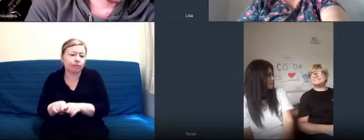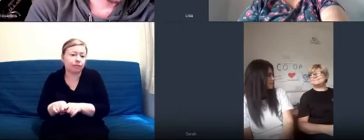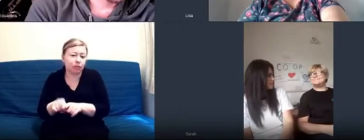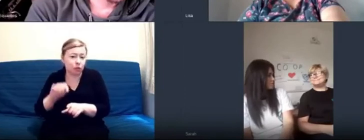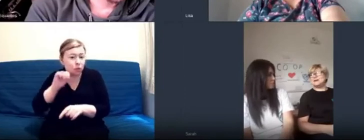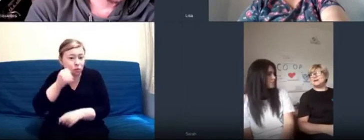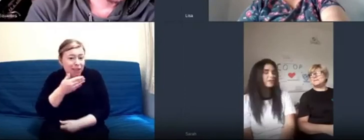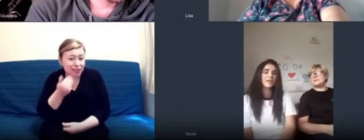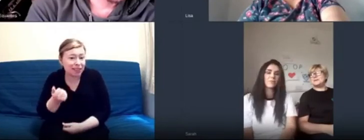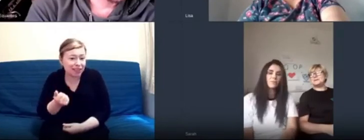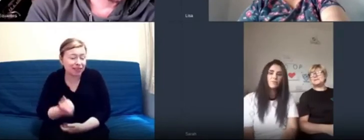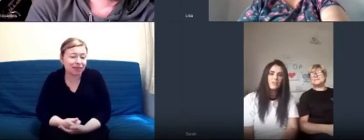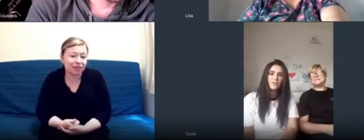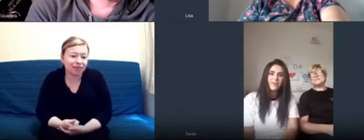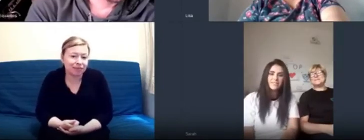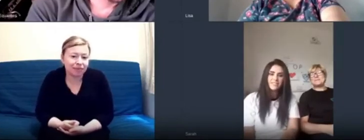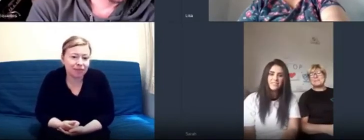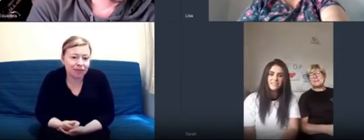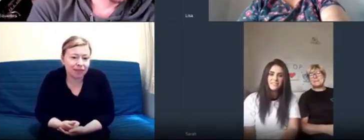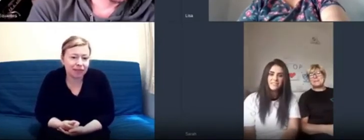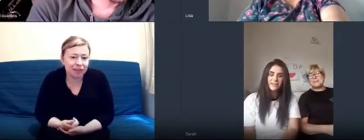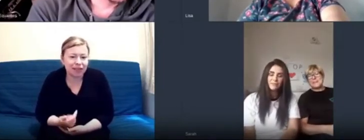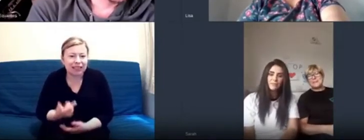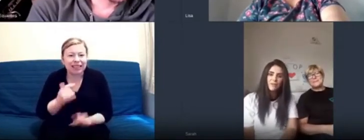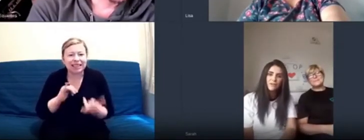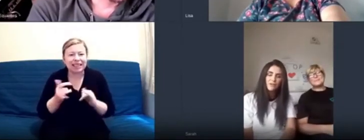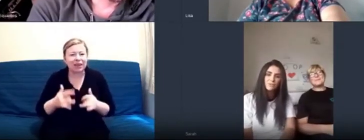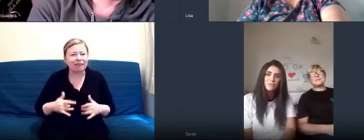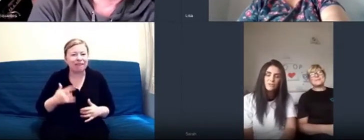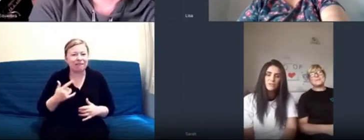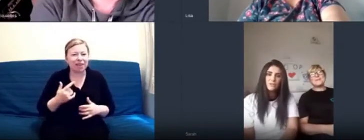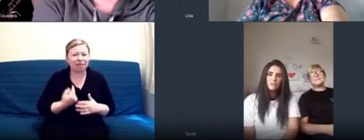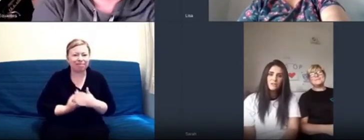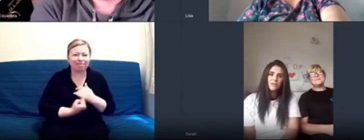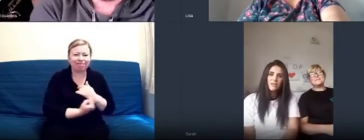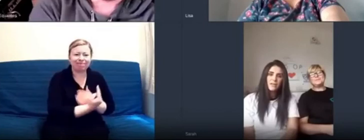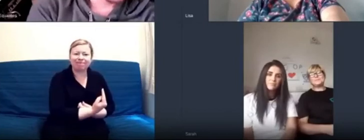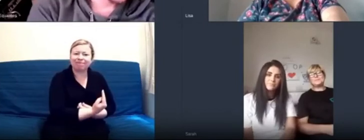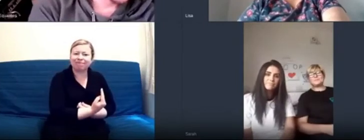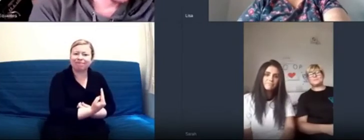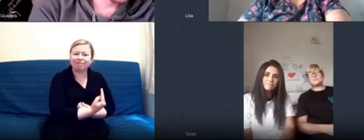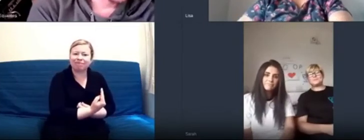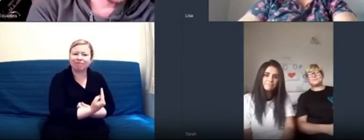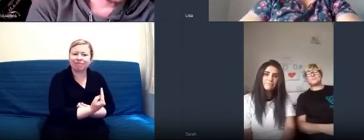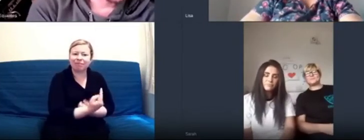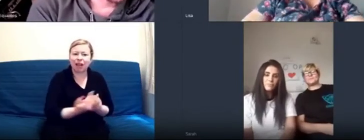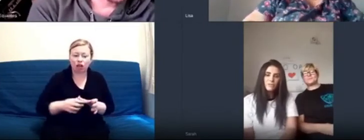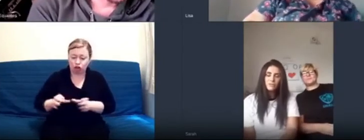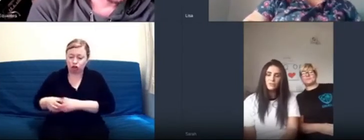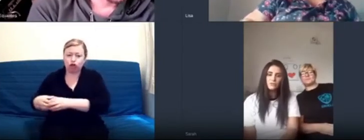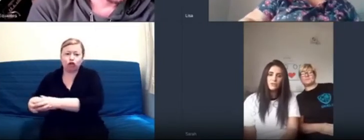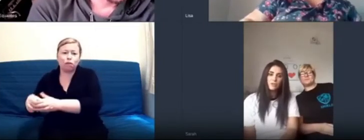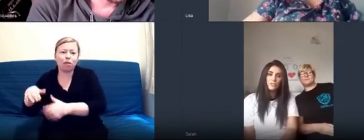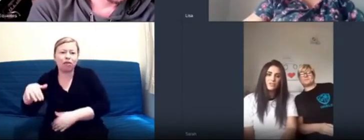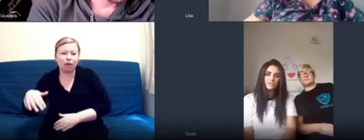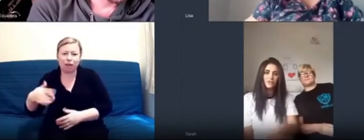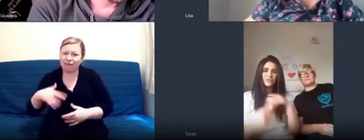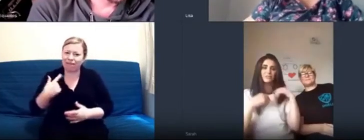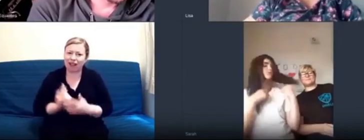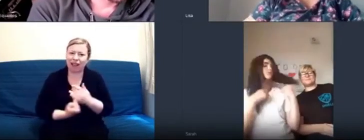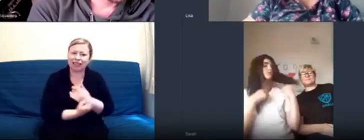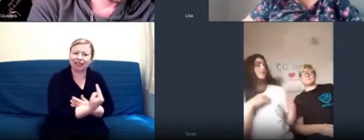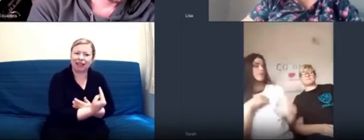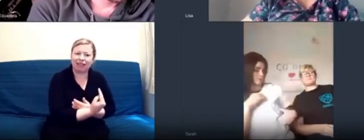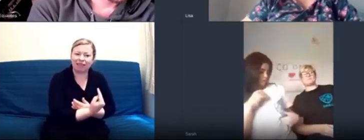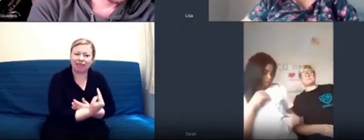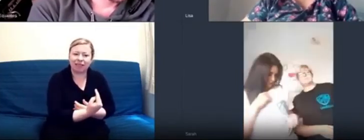it'd be nice, you know. Yeah. We felt quite isolated at times by other groups. All right, okay. So it'd be good if,